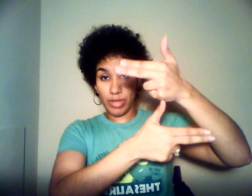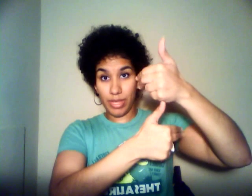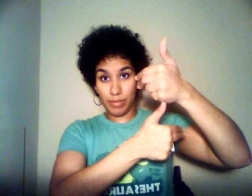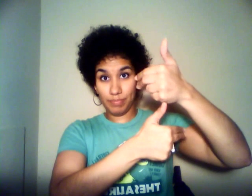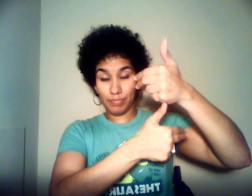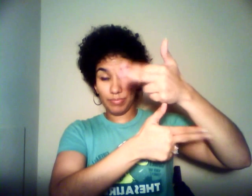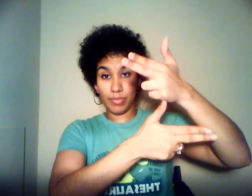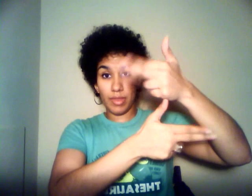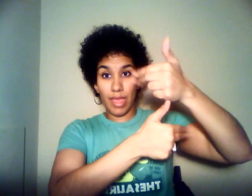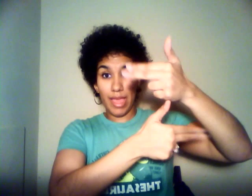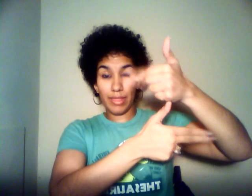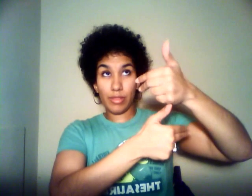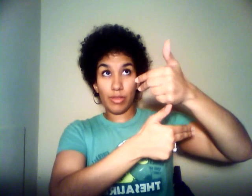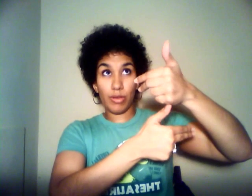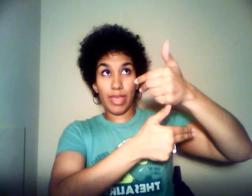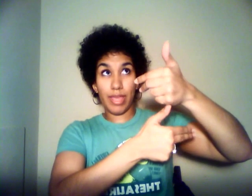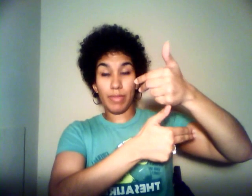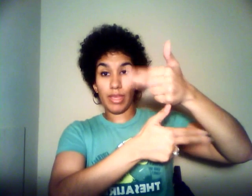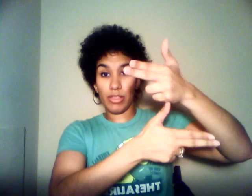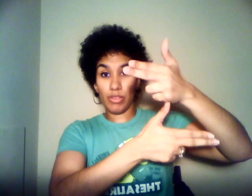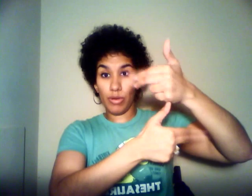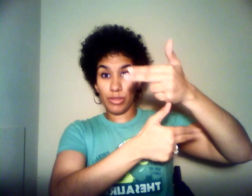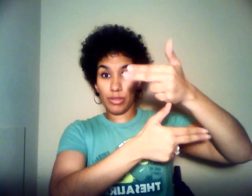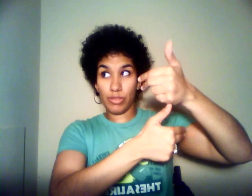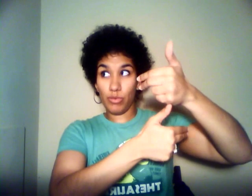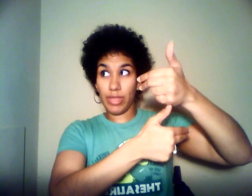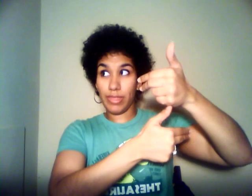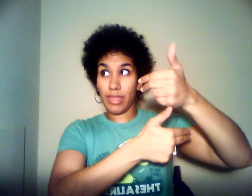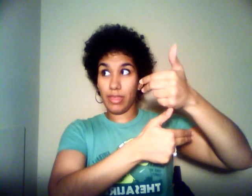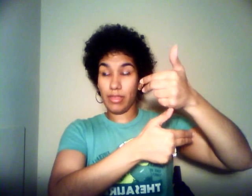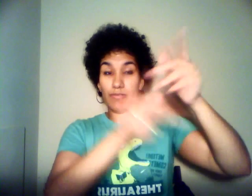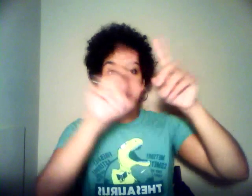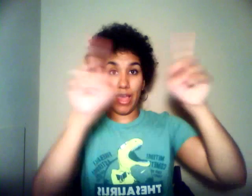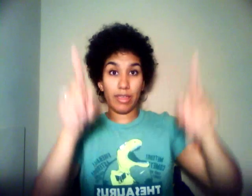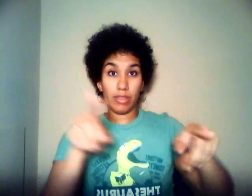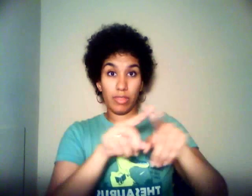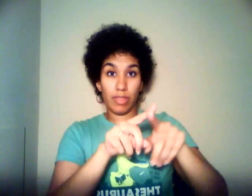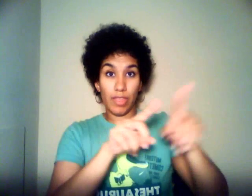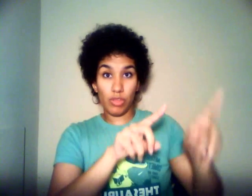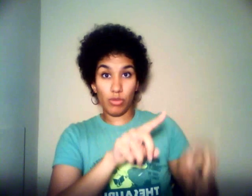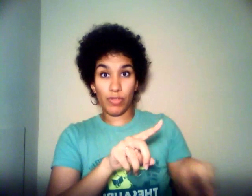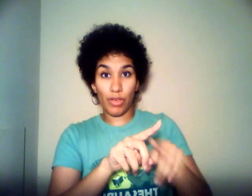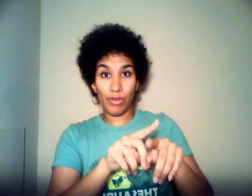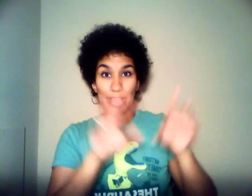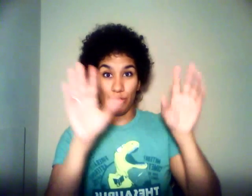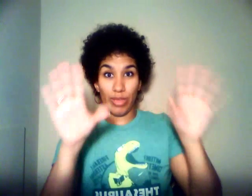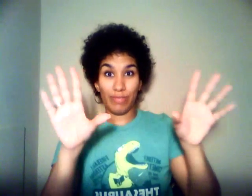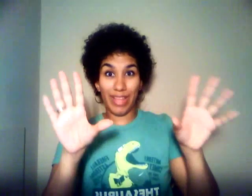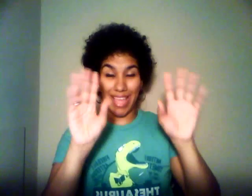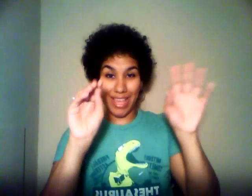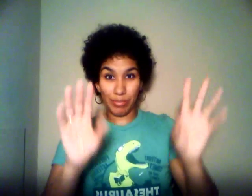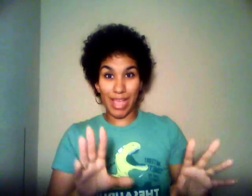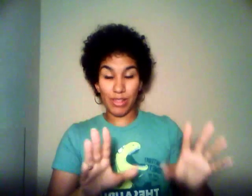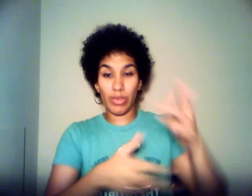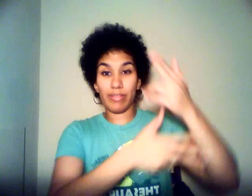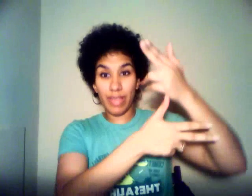Hurricane. And this is hurricane because you are doing the flag that they use for the hurricanes, the red flag that has the black squares.